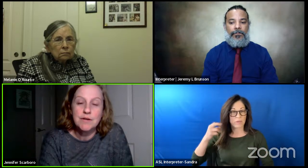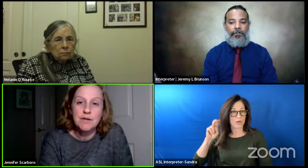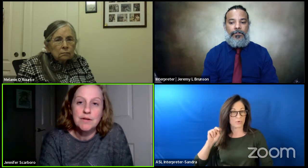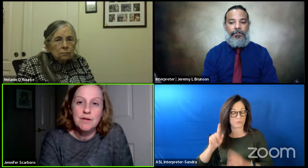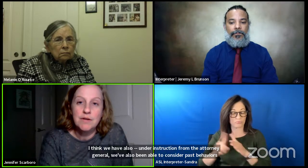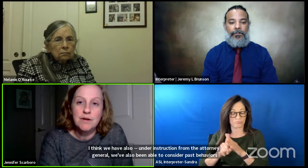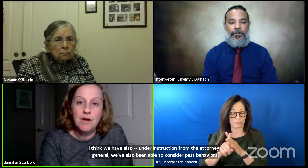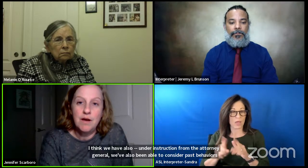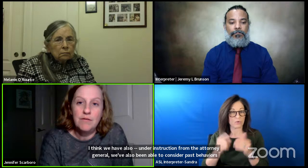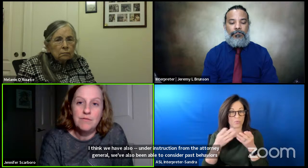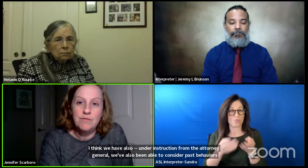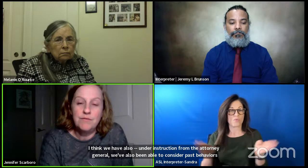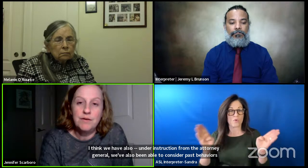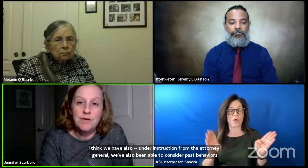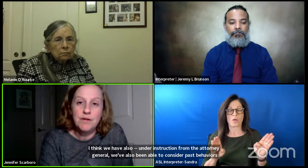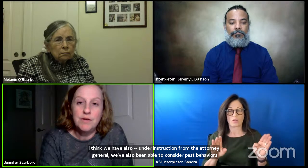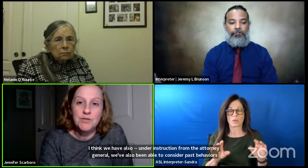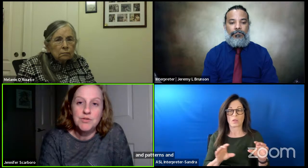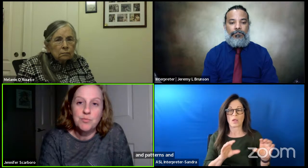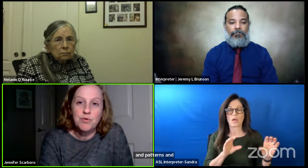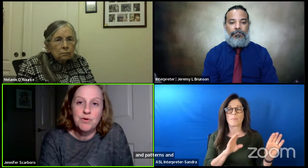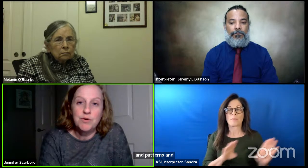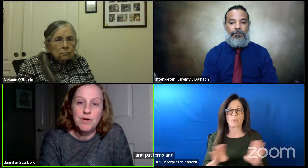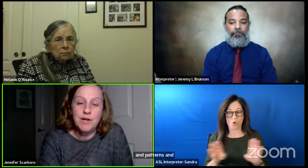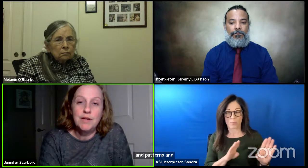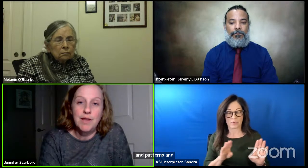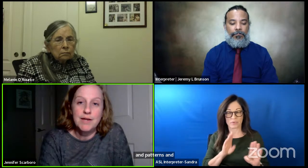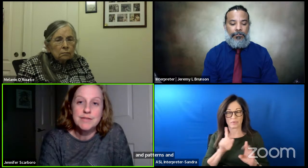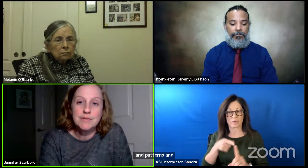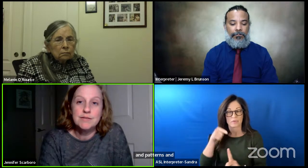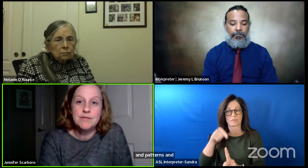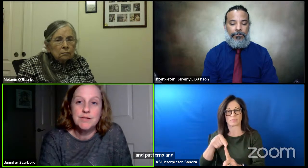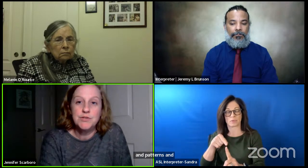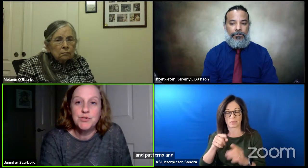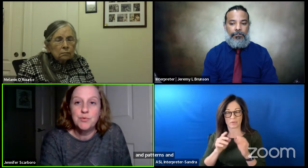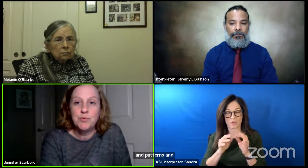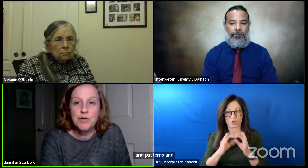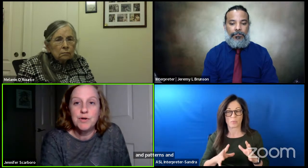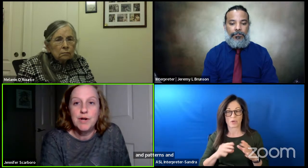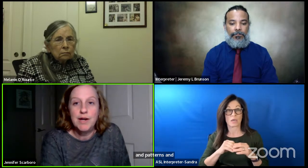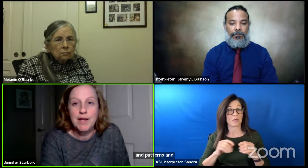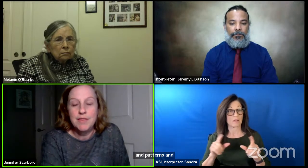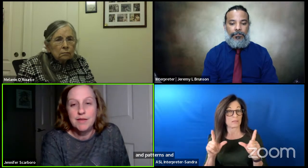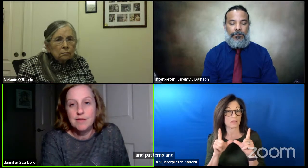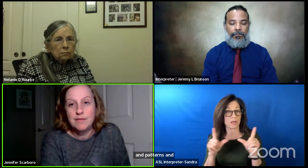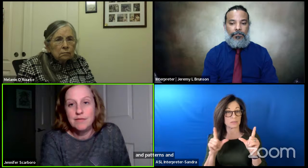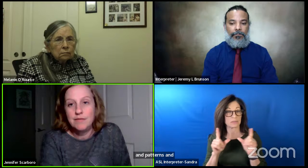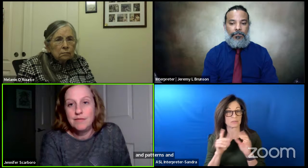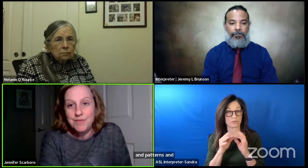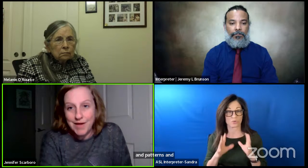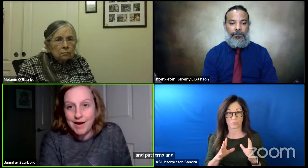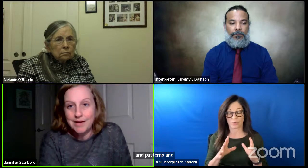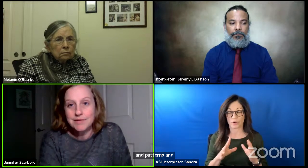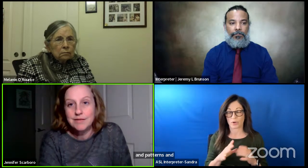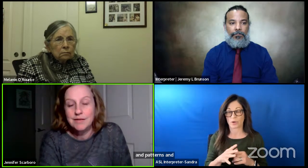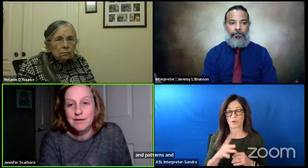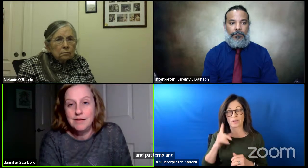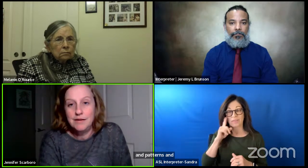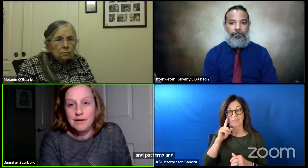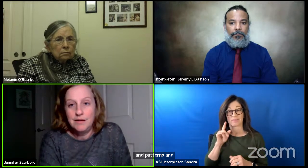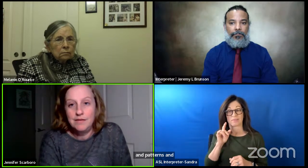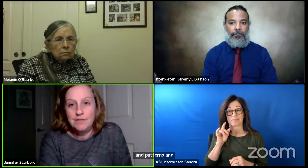performance of an interpreter and a licensed interpreter. And I think